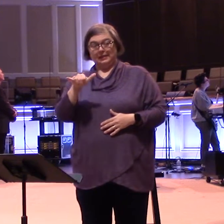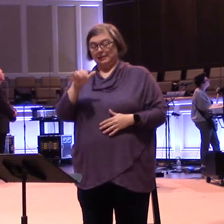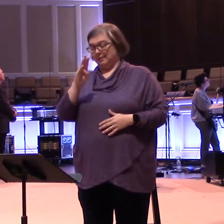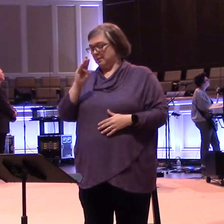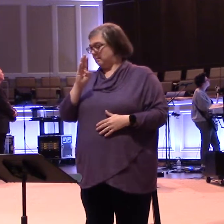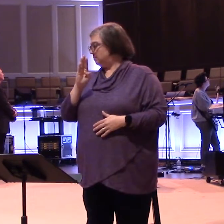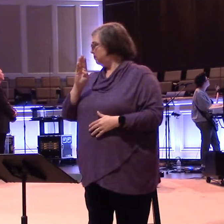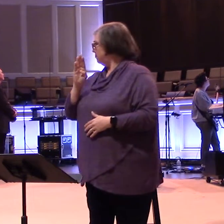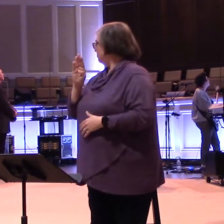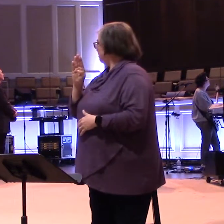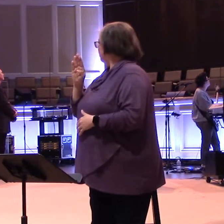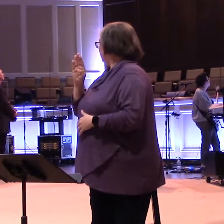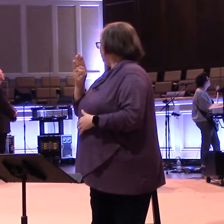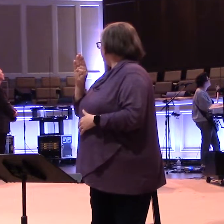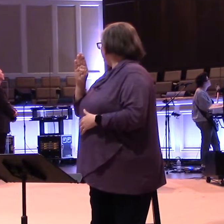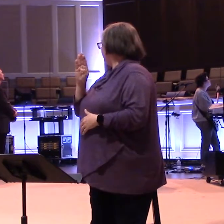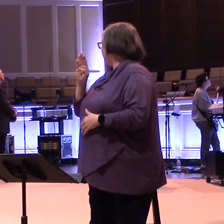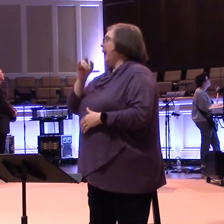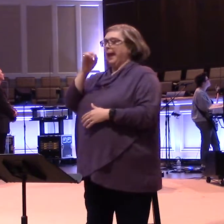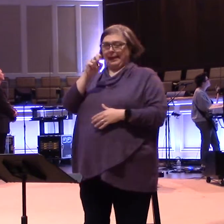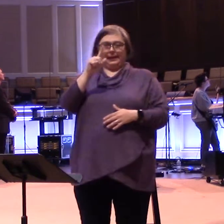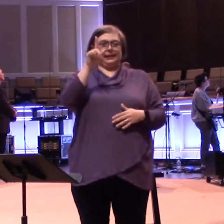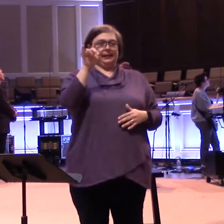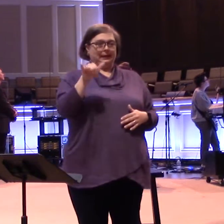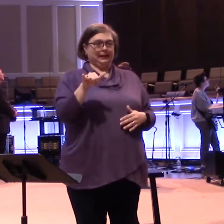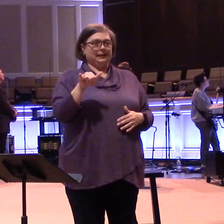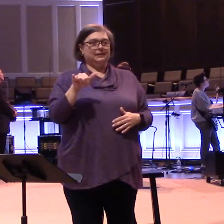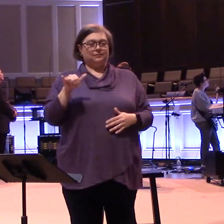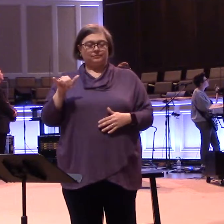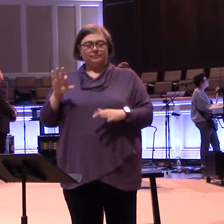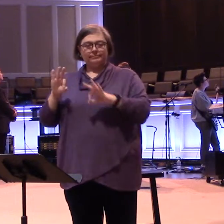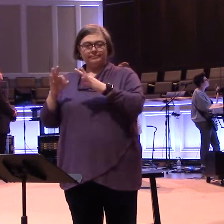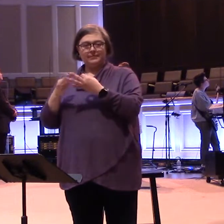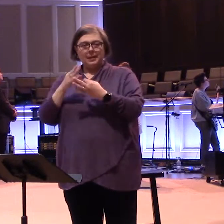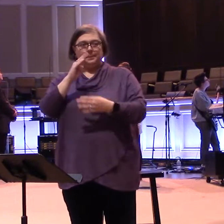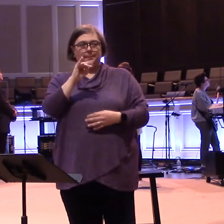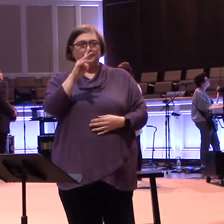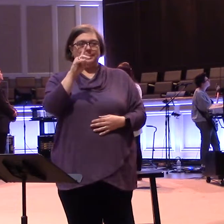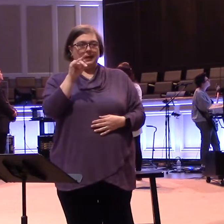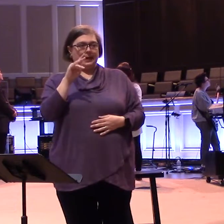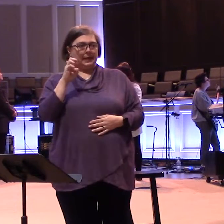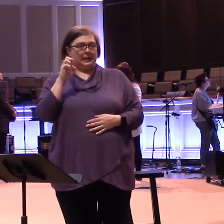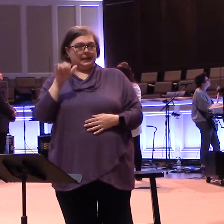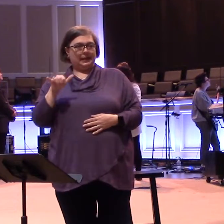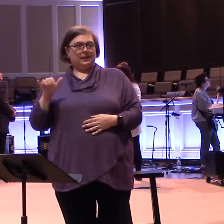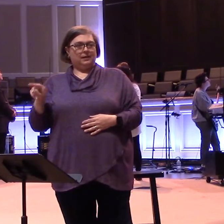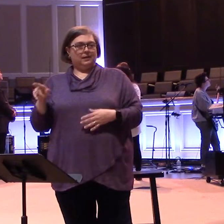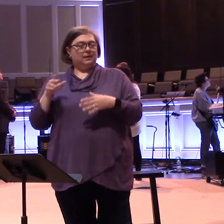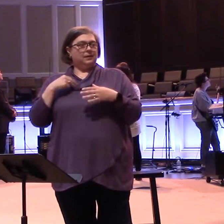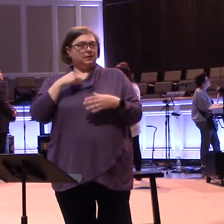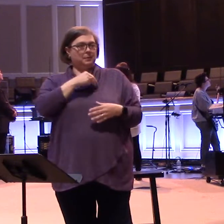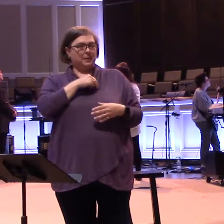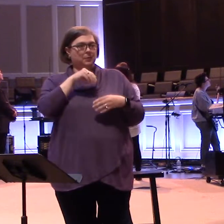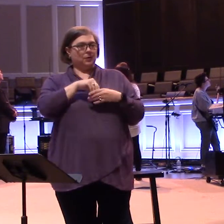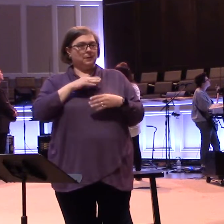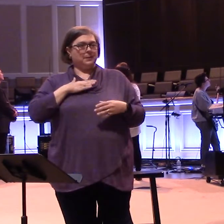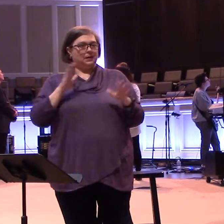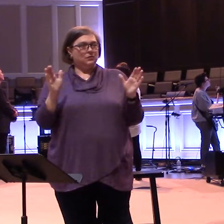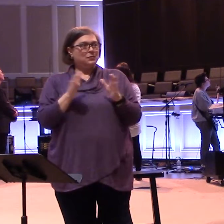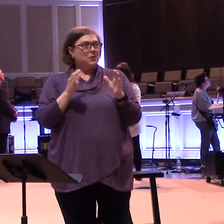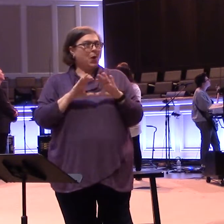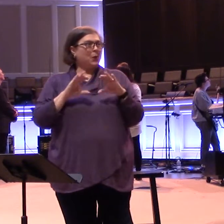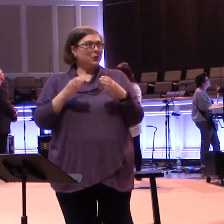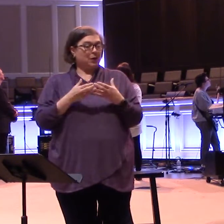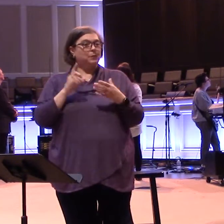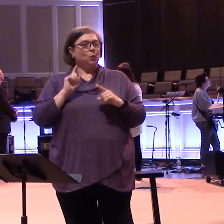down. Allie's parents are Krista and Lance Bailey. She is a member of my 12th grade small group. She's going to go